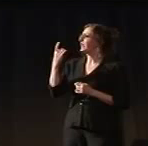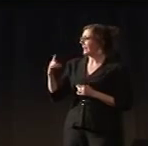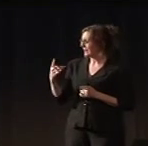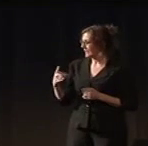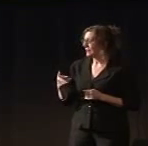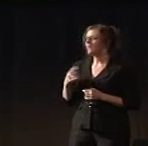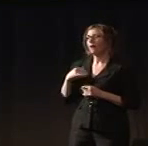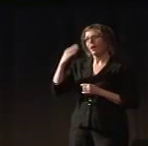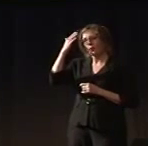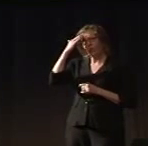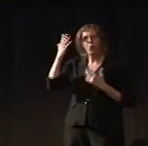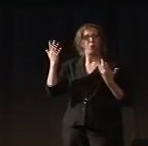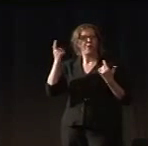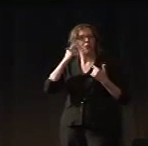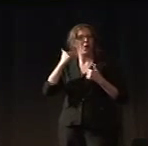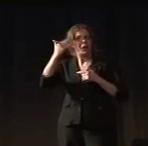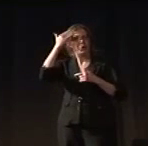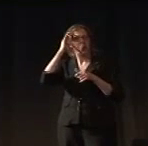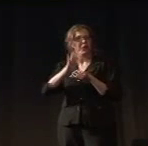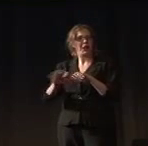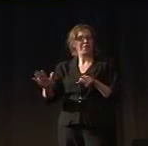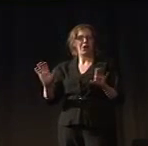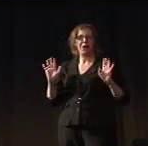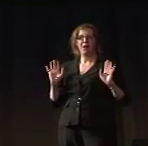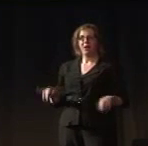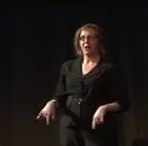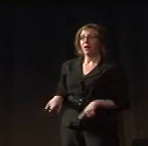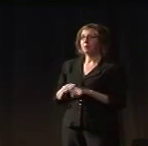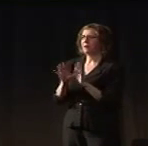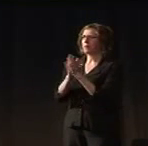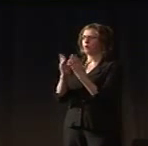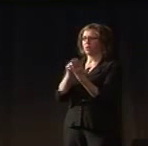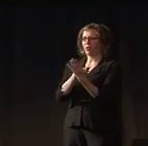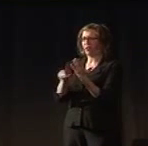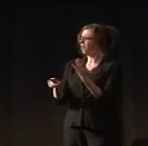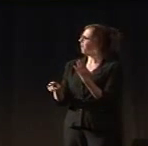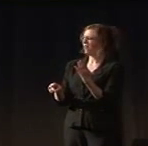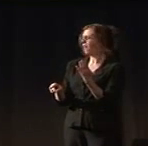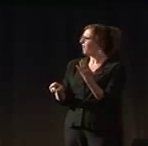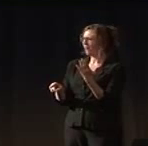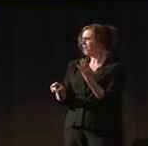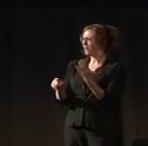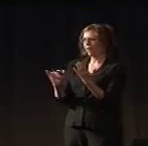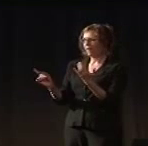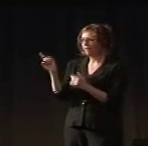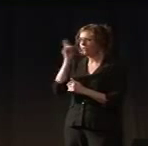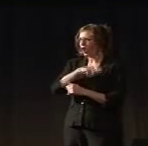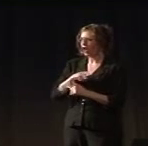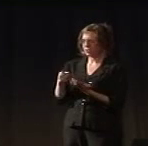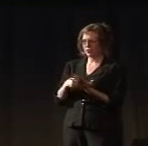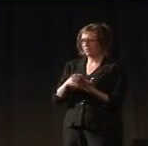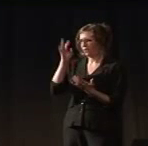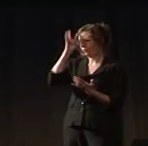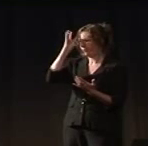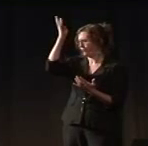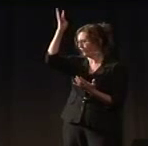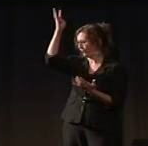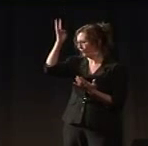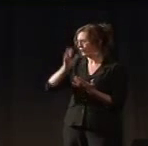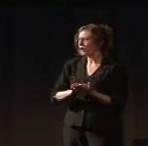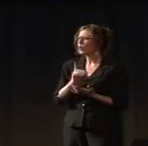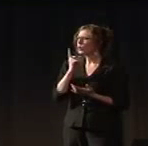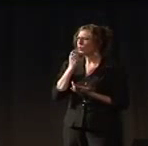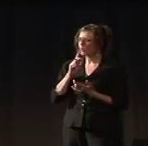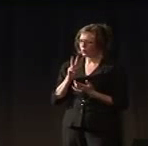knew what I had to know. And the book was self-evidently preposterously false. I mean, this was just ludicrous. Who would assign such a